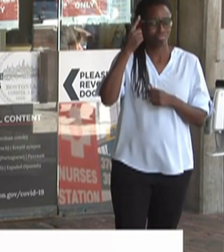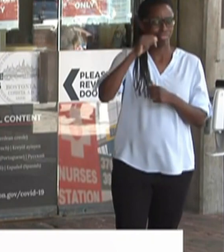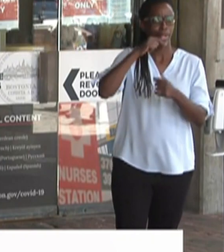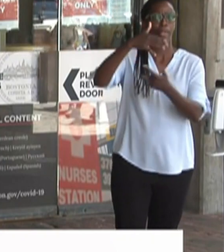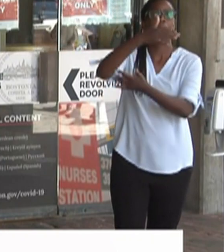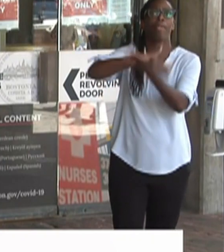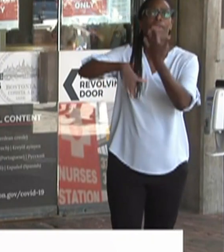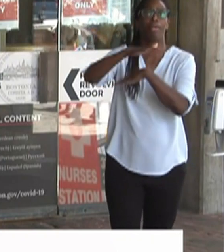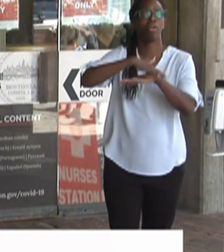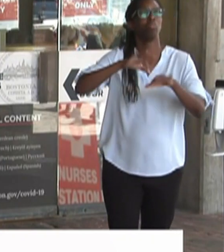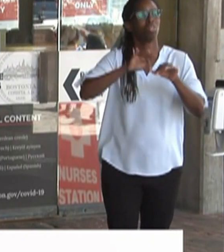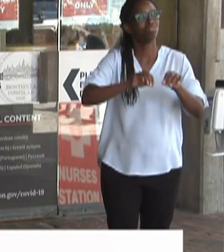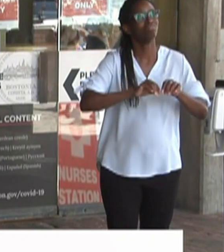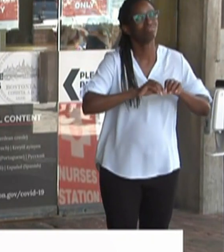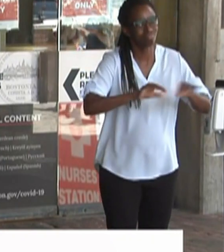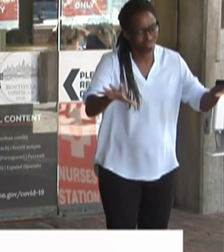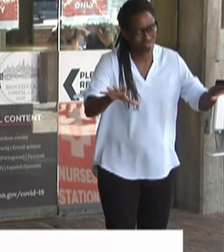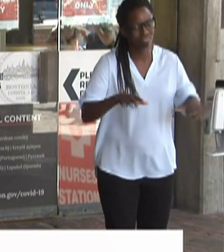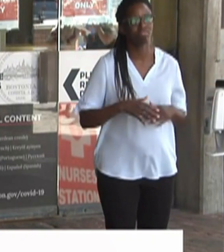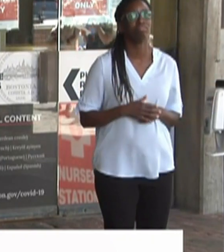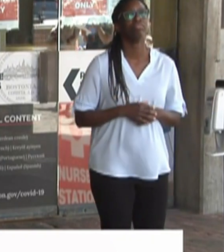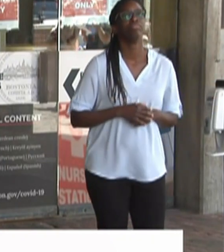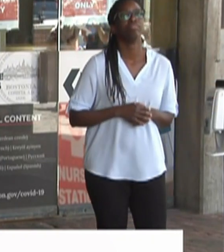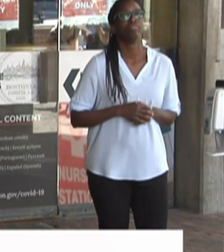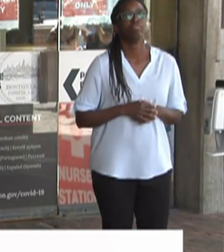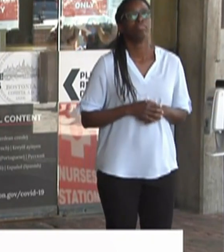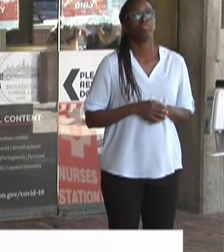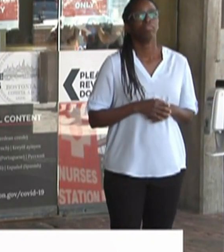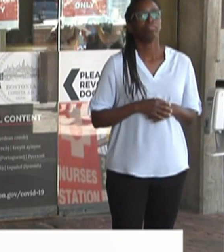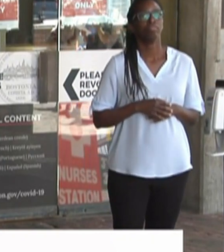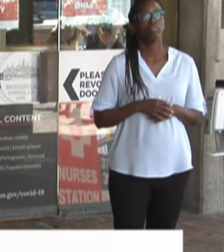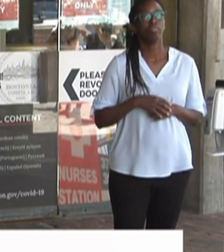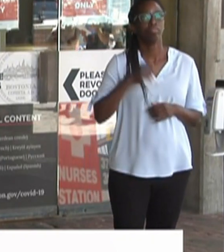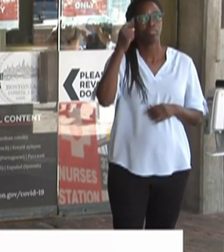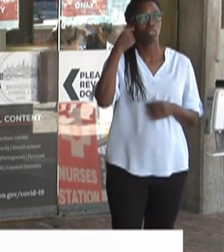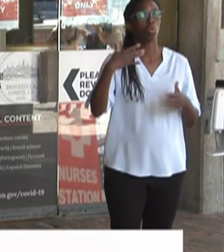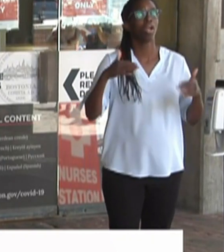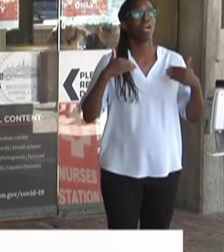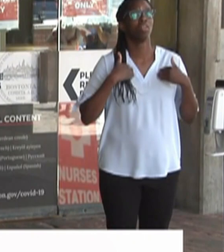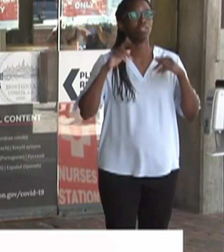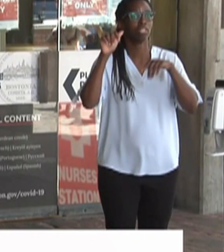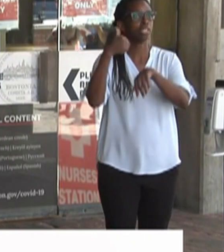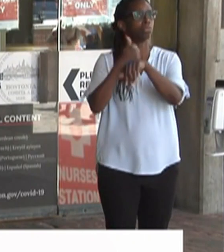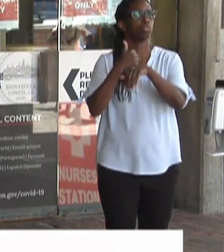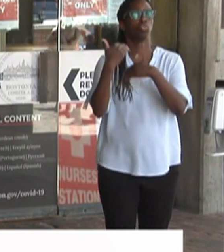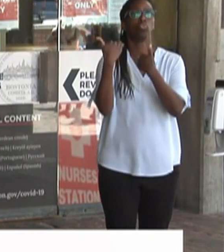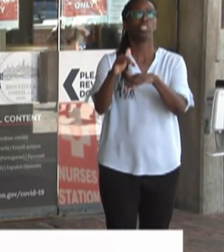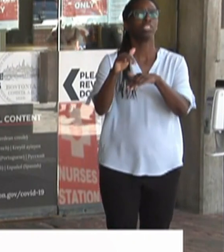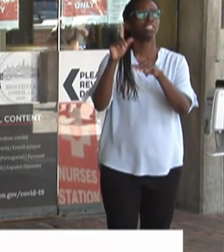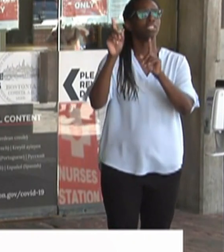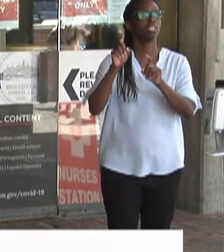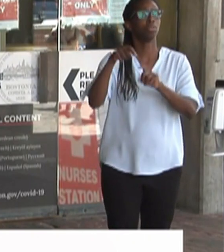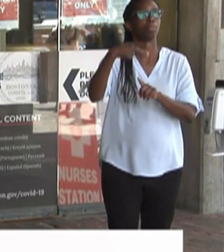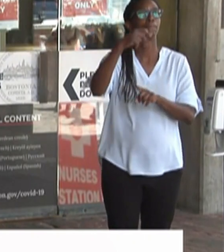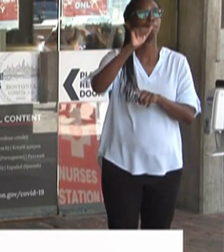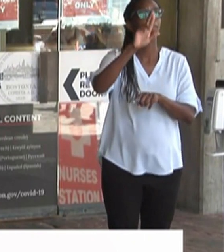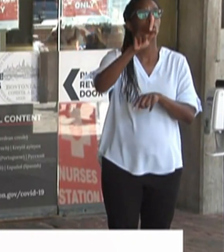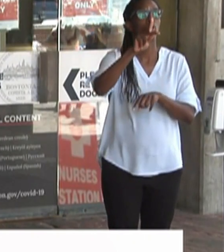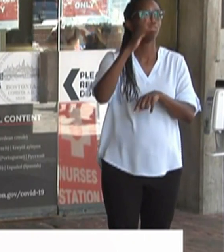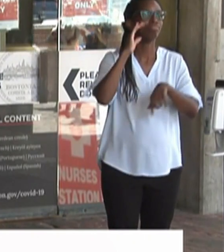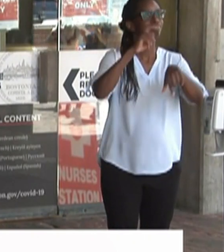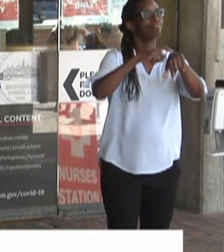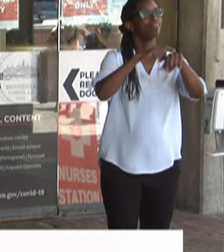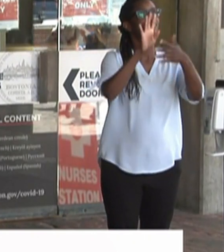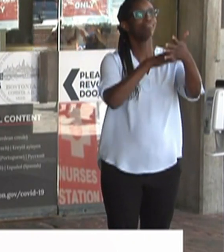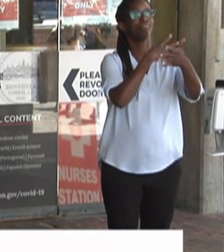have restrictions already in our parks. So, to the mayor's point, to follow those guidelines are really, really important, and to do everything we can to